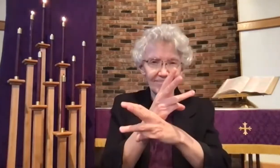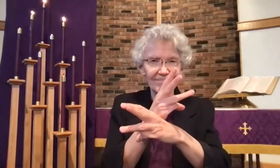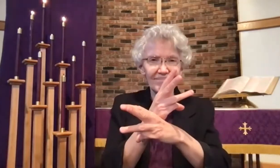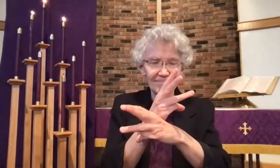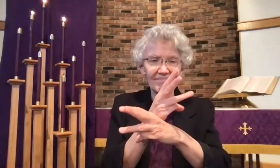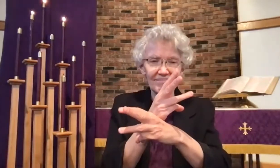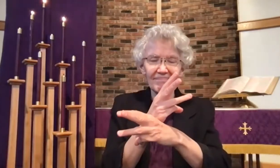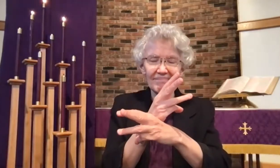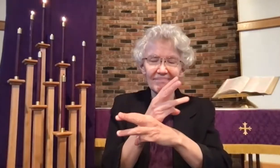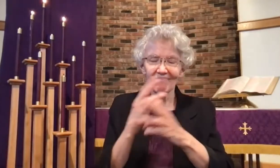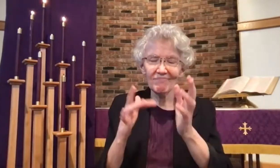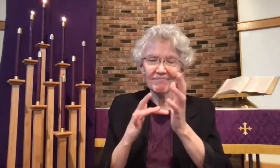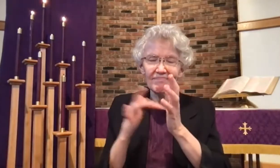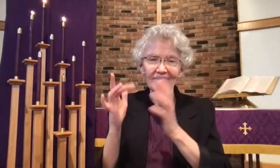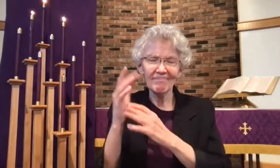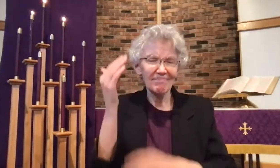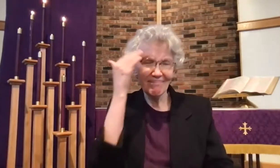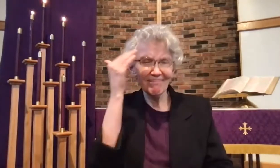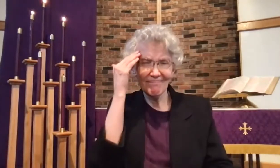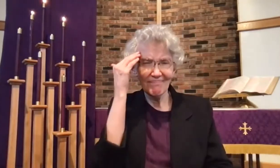God called Jesus to go into the world.